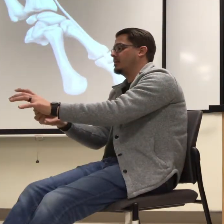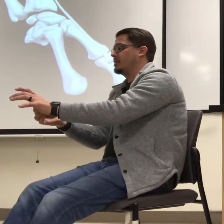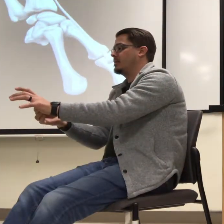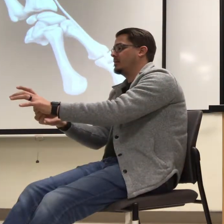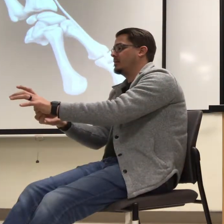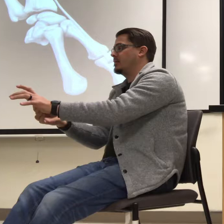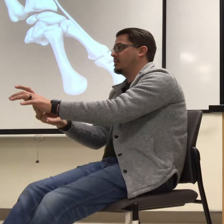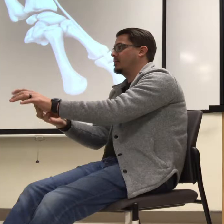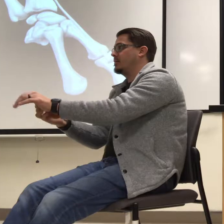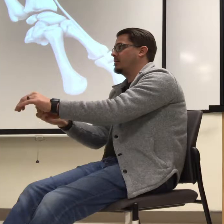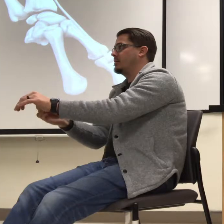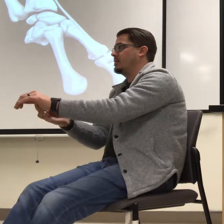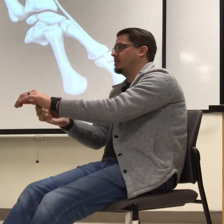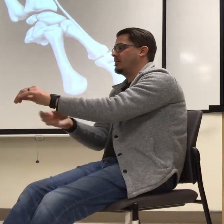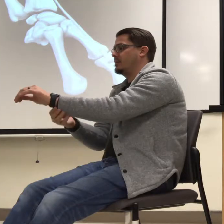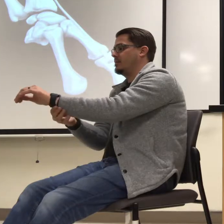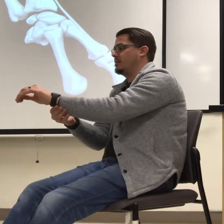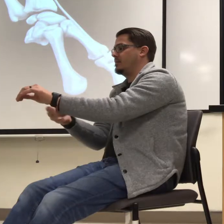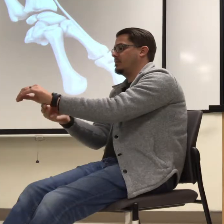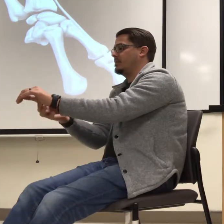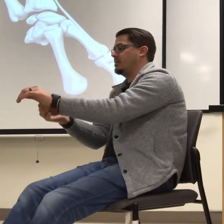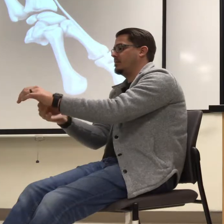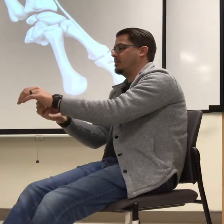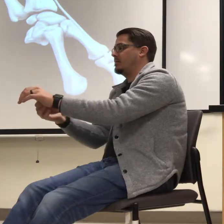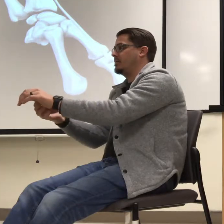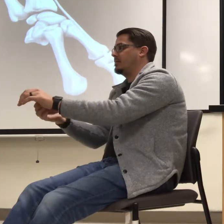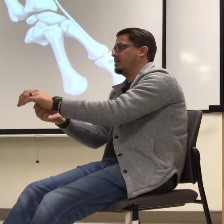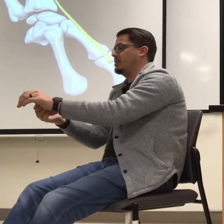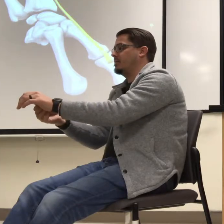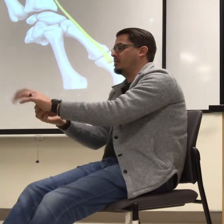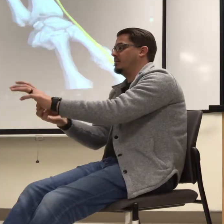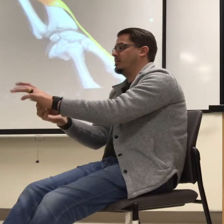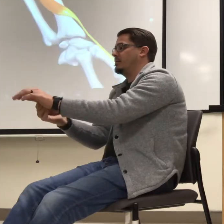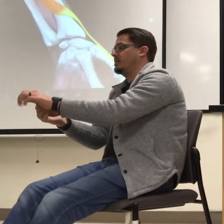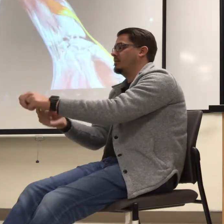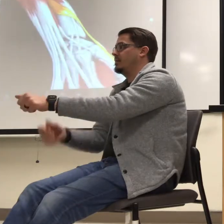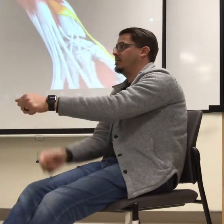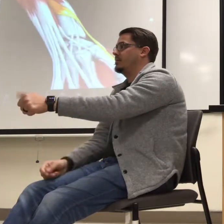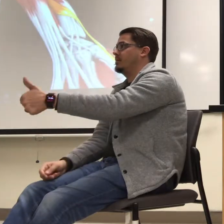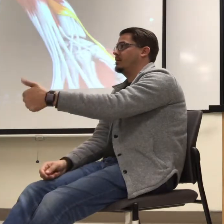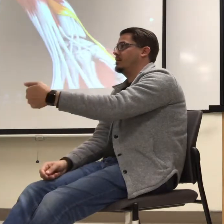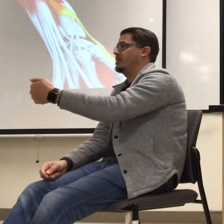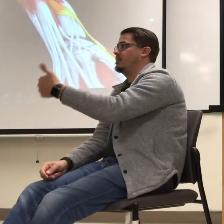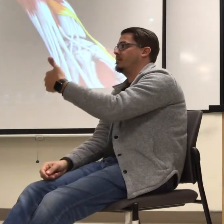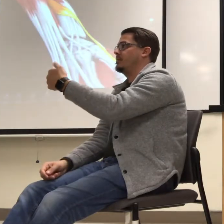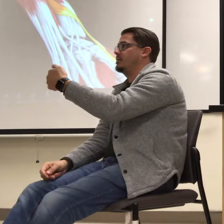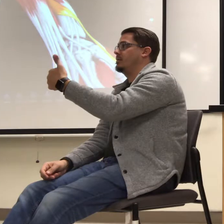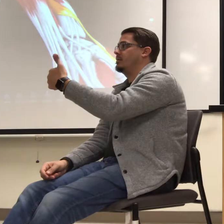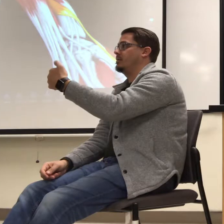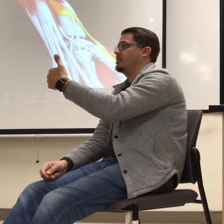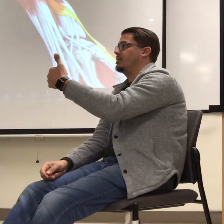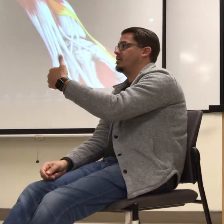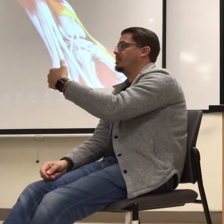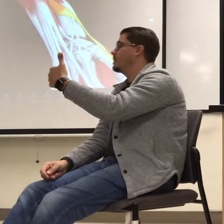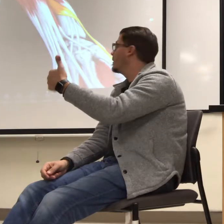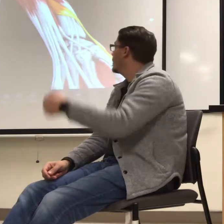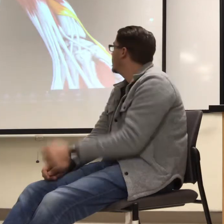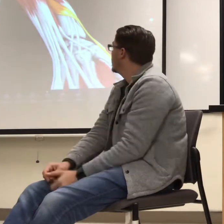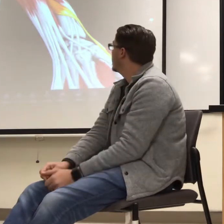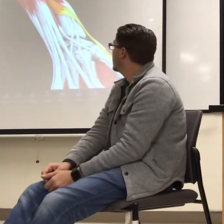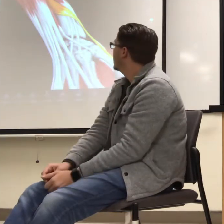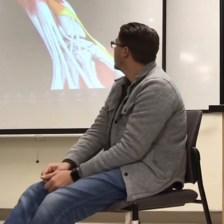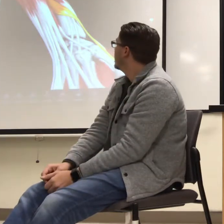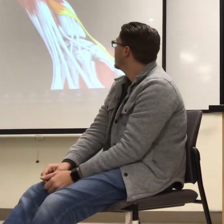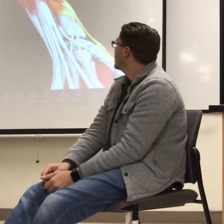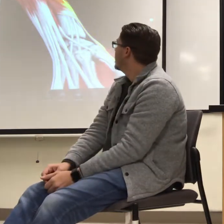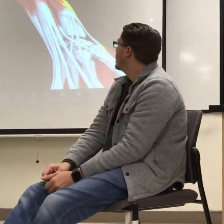phalanx, okay, to extend the thumb. So abduction and extension are animated.